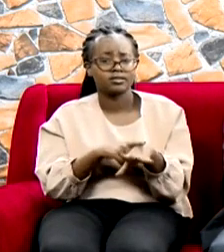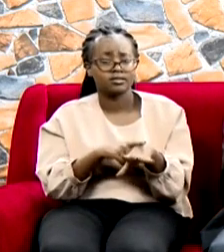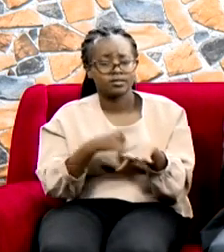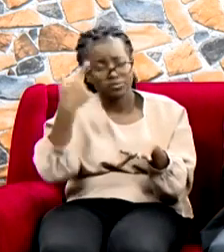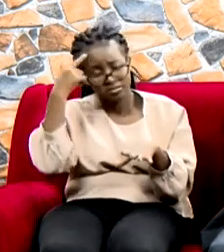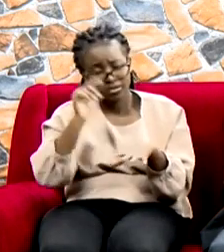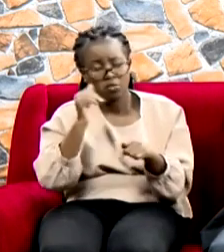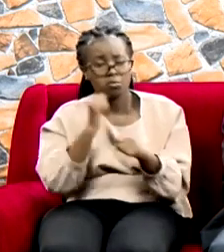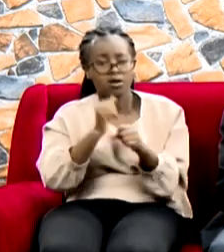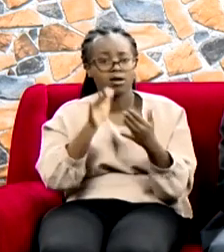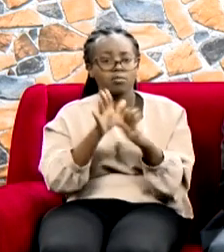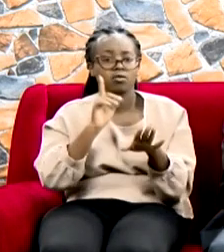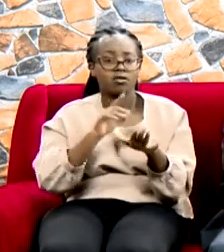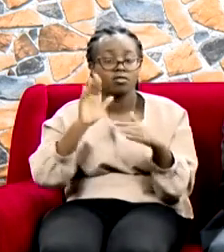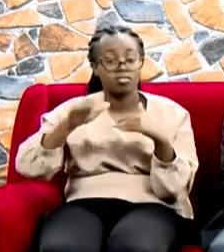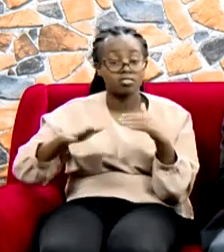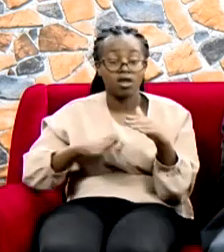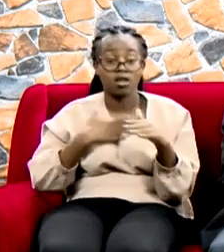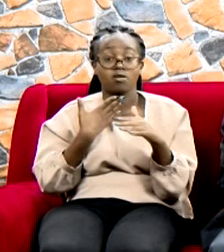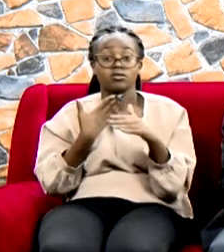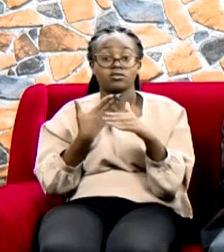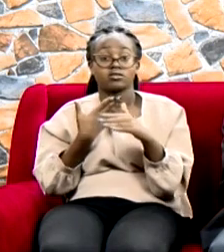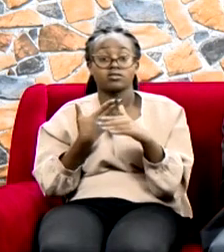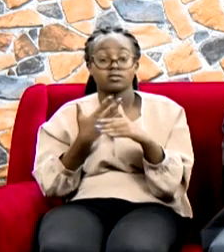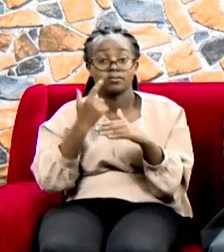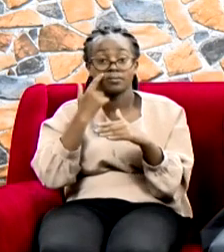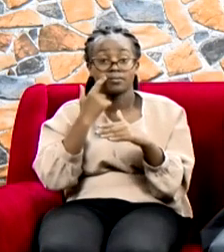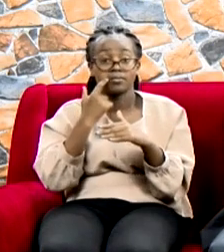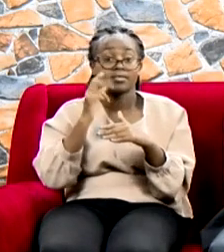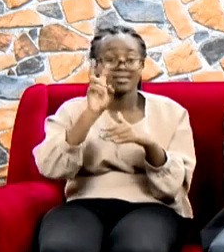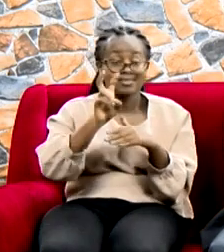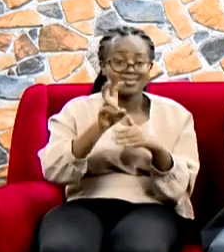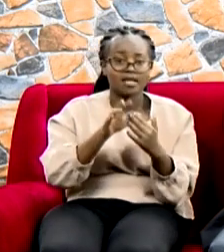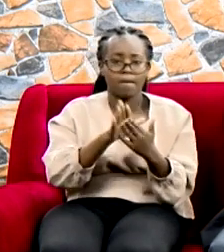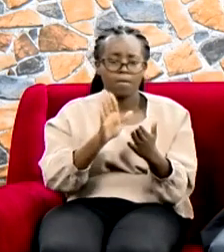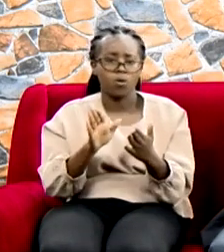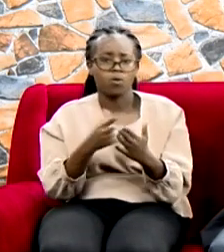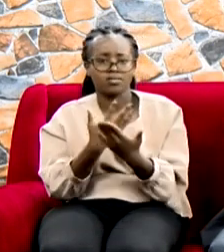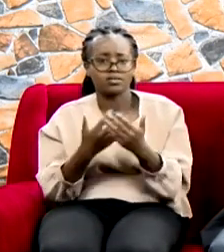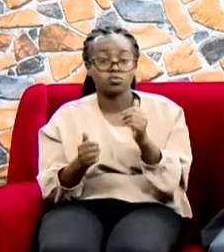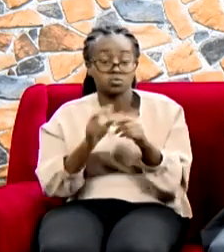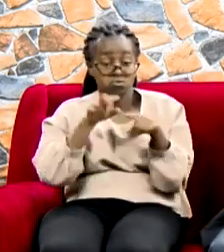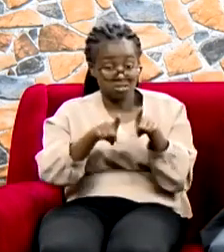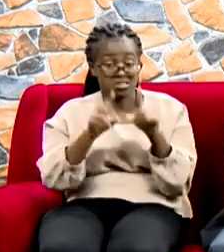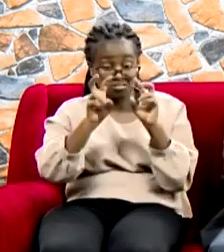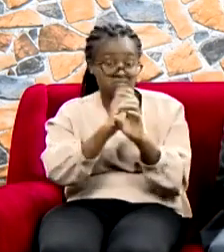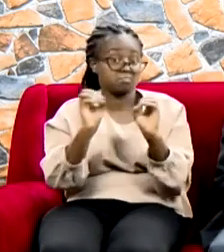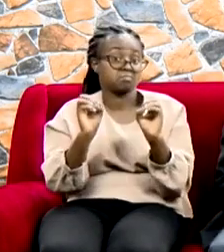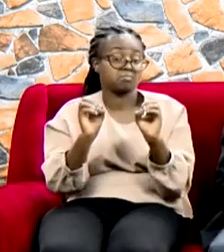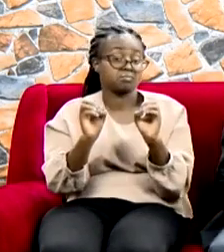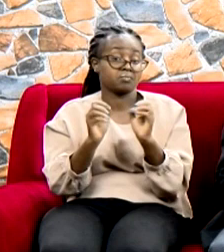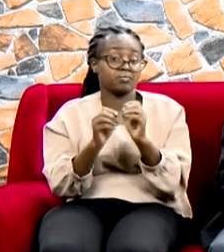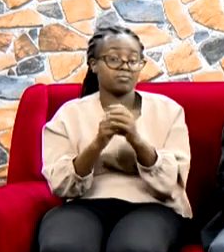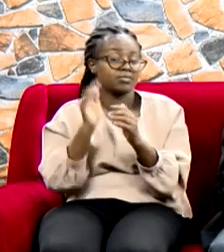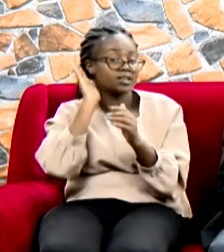work more than our brain. It's overloaded. They see more details, finer details that you're not seeing. And